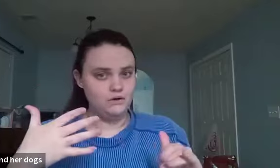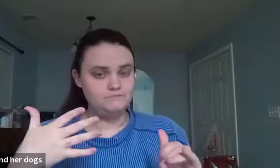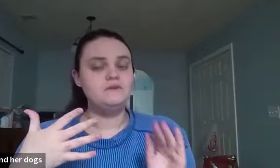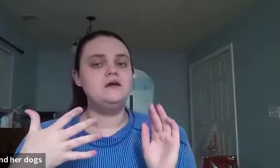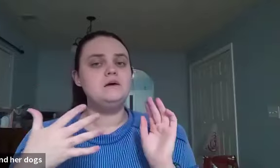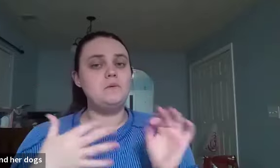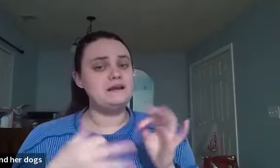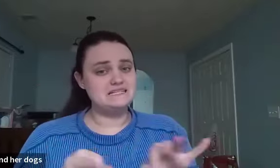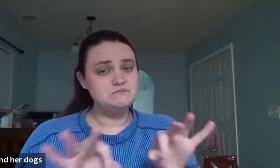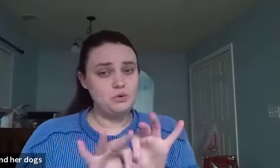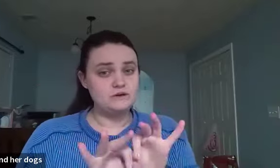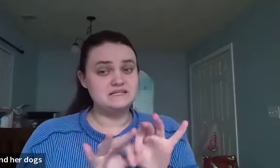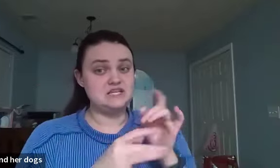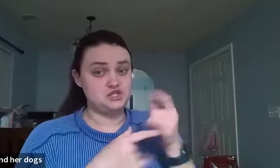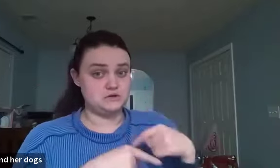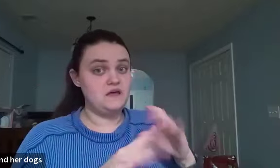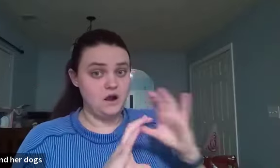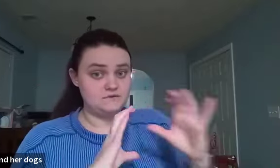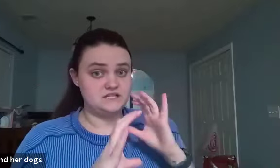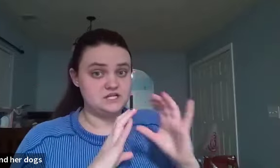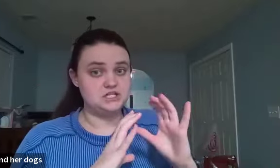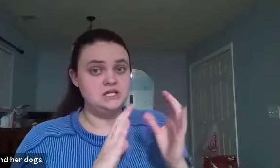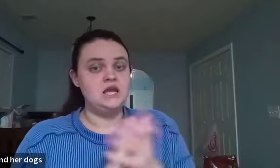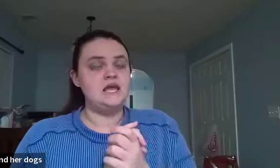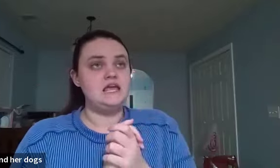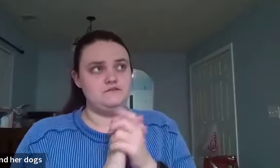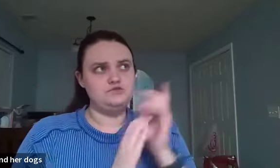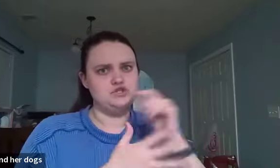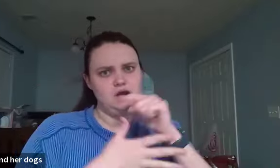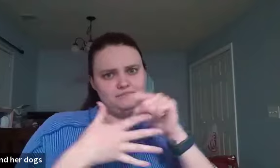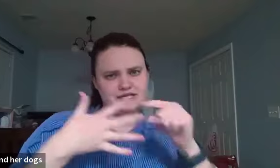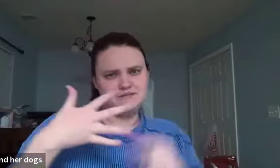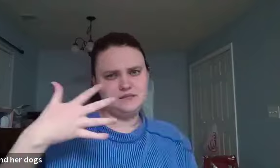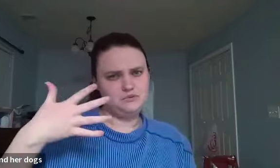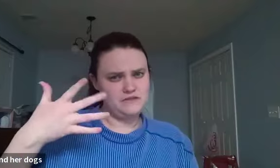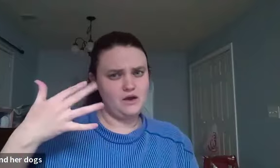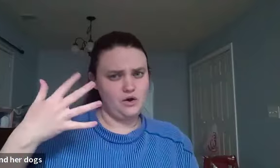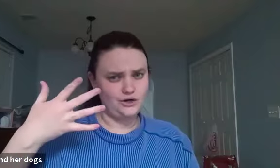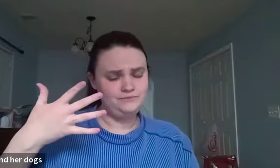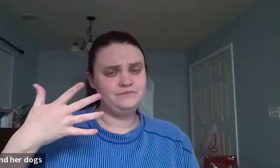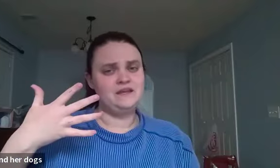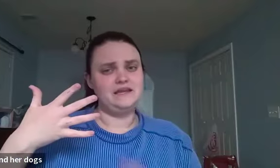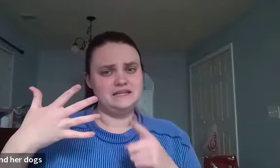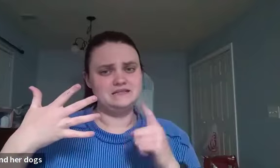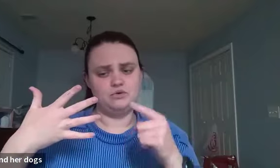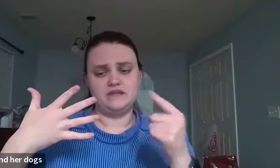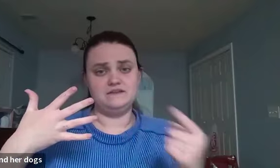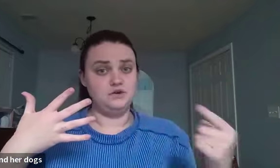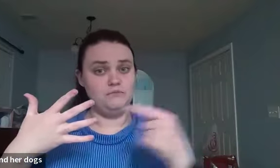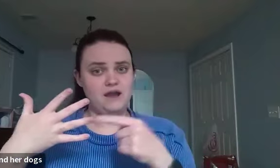want. But what is important is during that conversation, if you do kind of place people where they are, it is important that if you go back